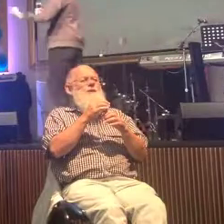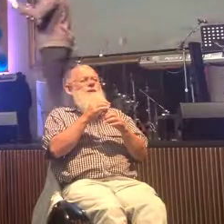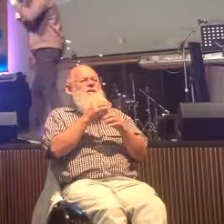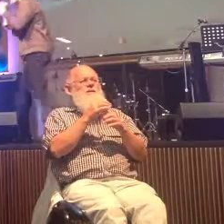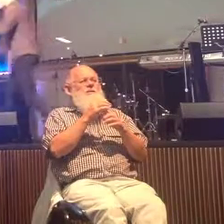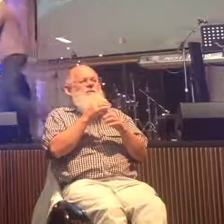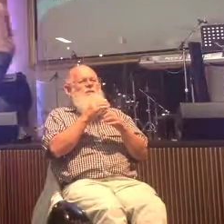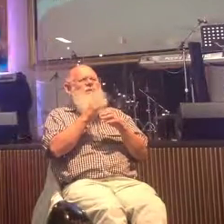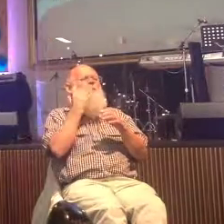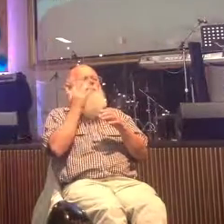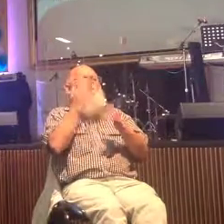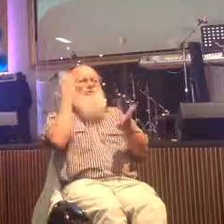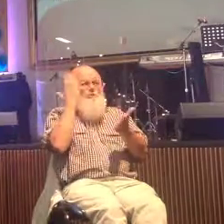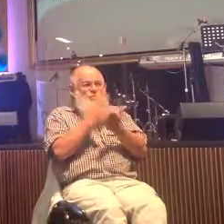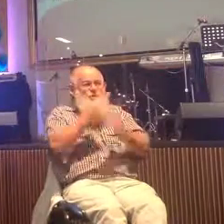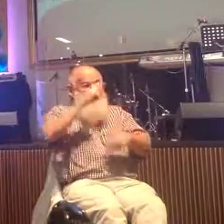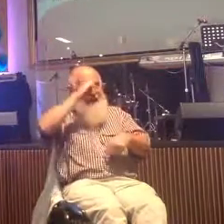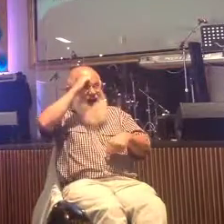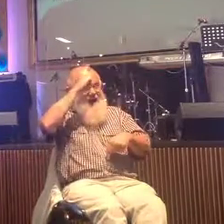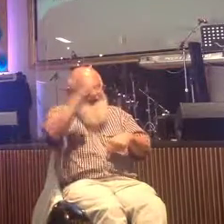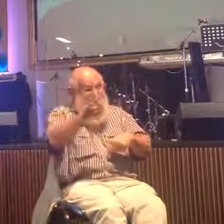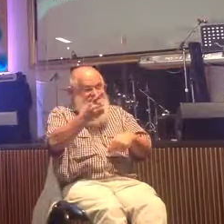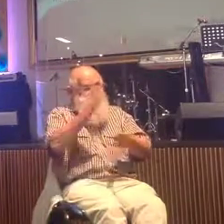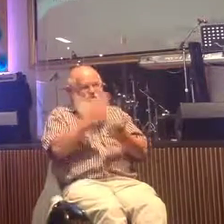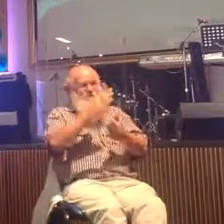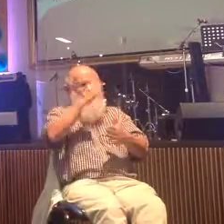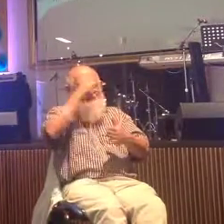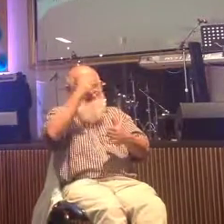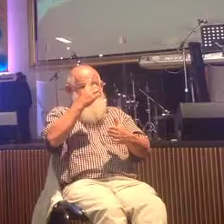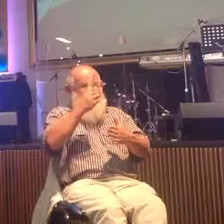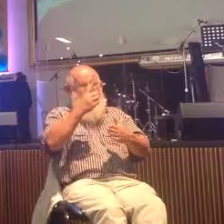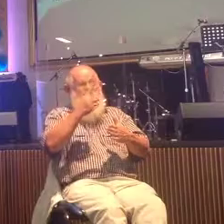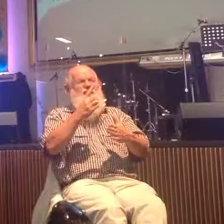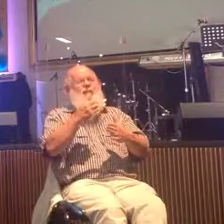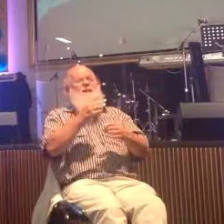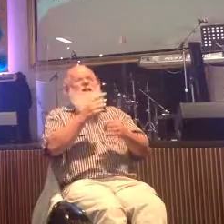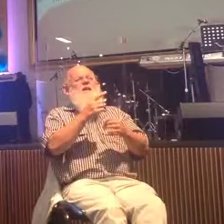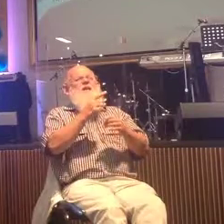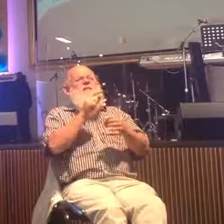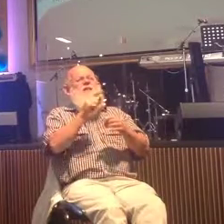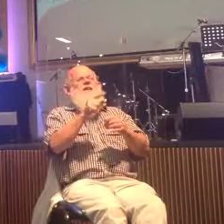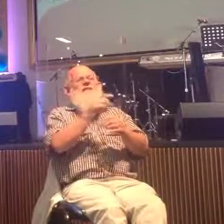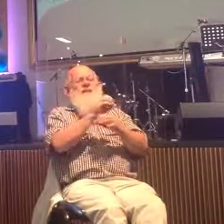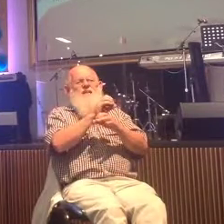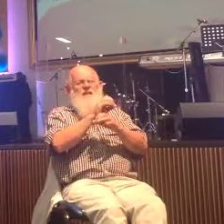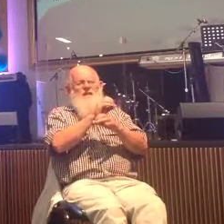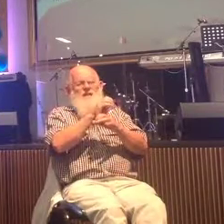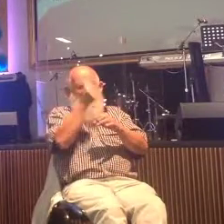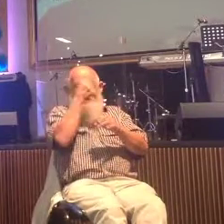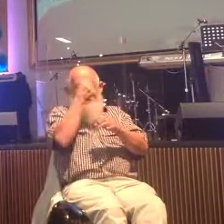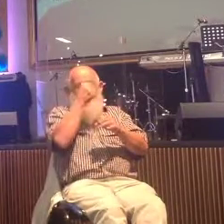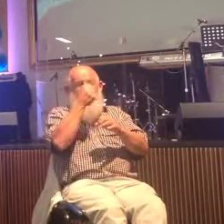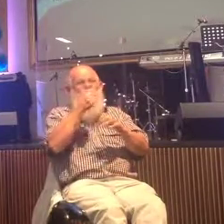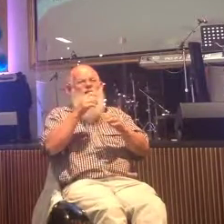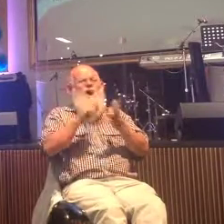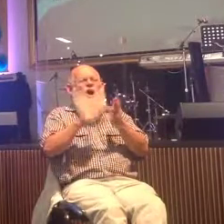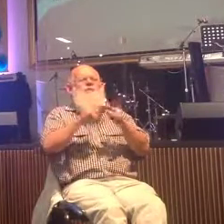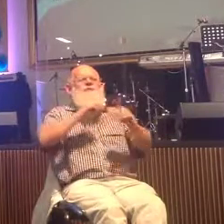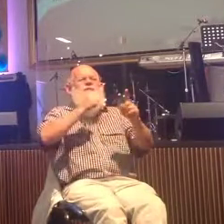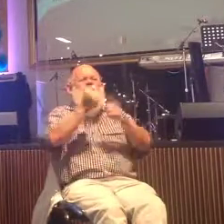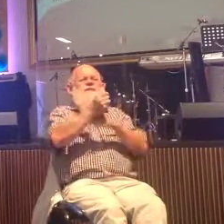At the height of revelation, at the best understanding, at the truest knowledge of any situation, there is